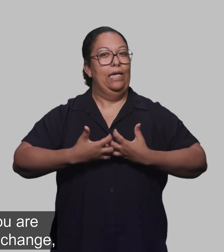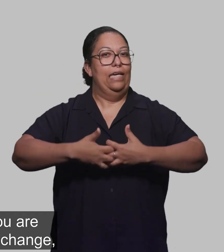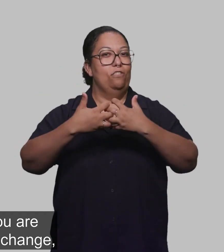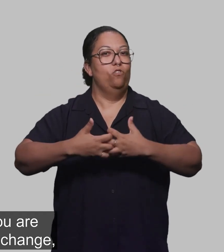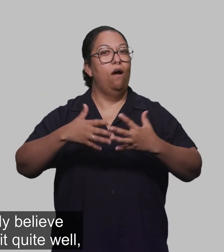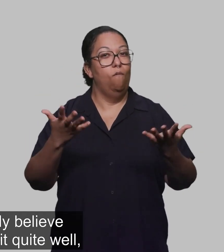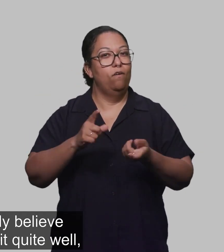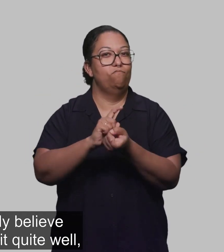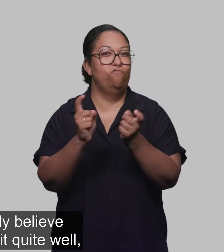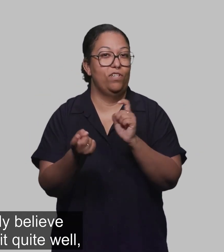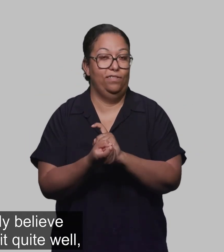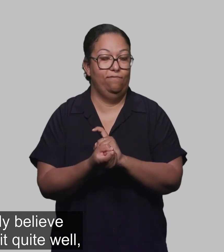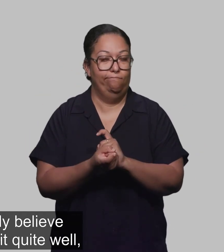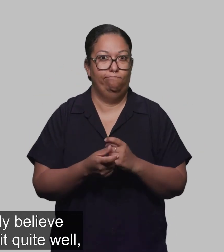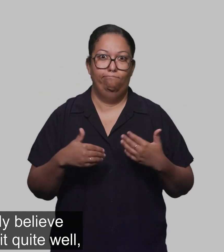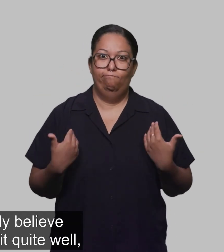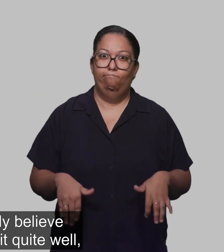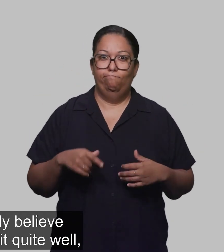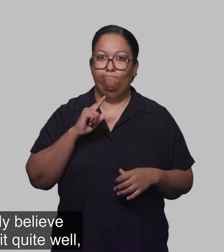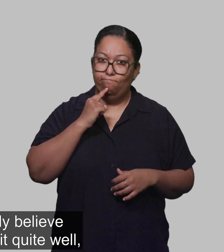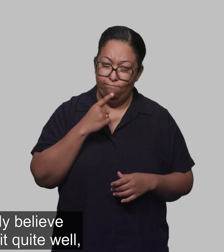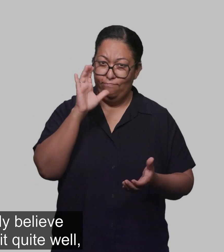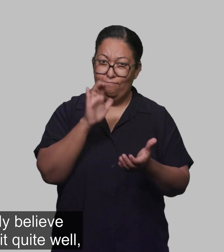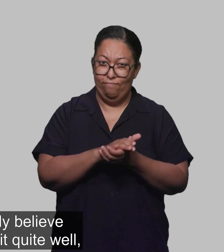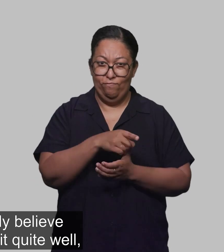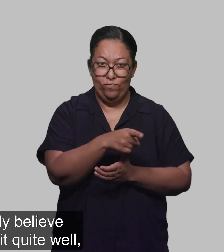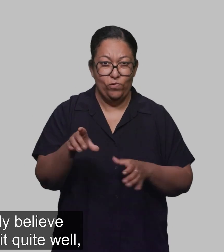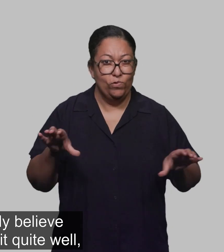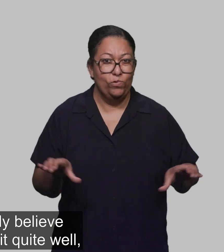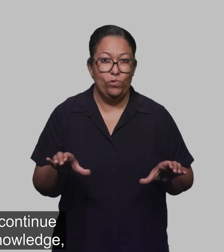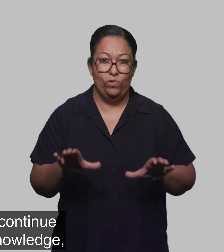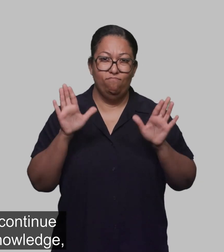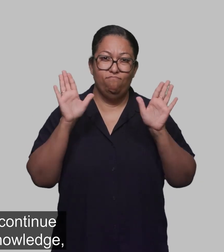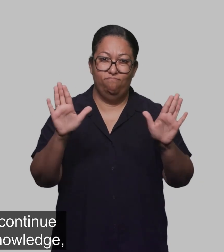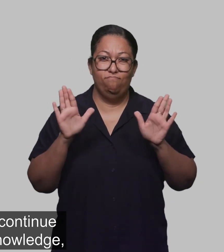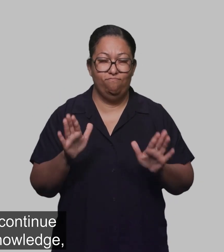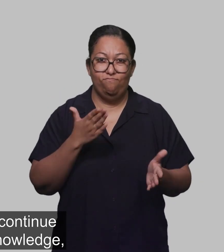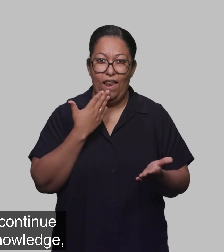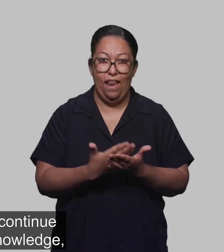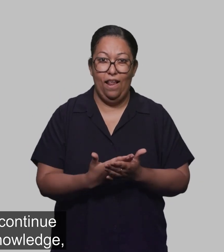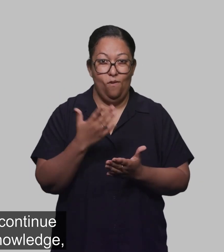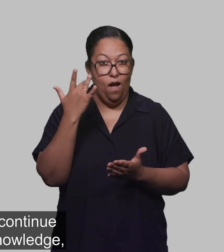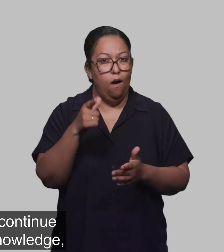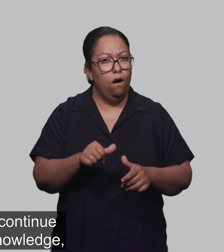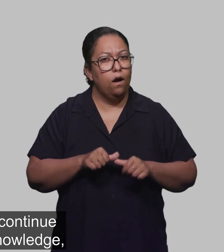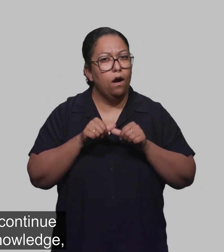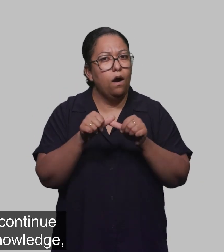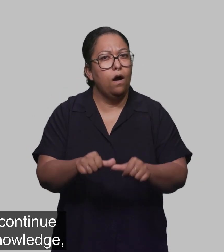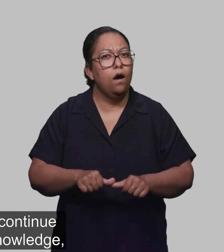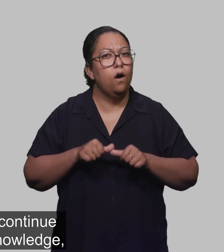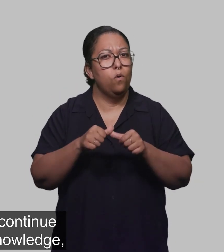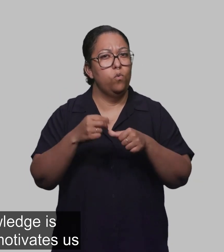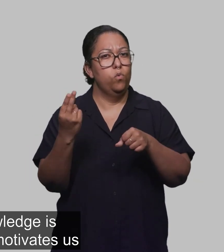change. And I profoundly believe that you're doing it quite well because you continue ahead